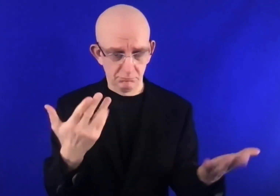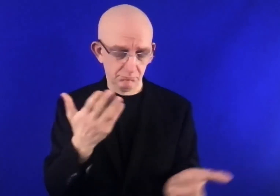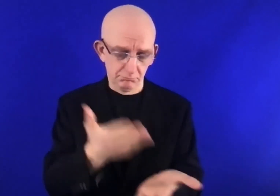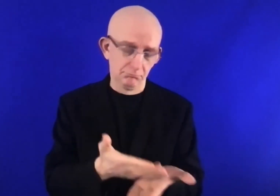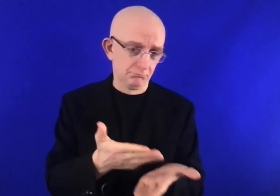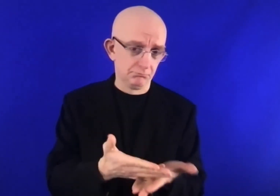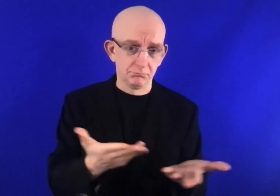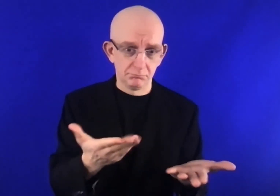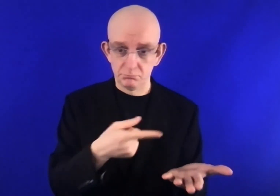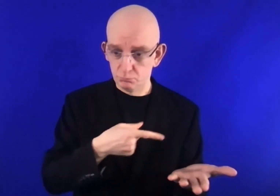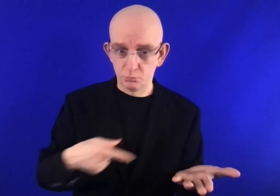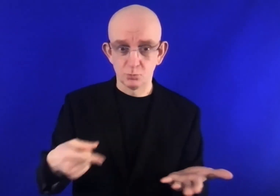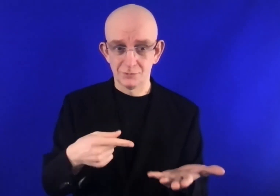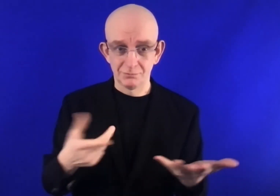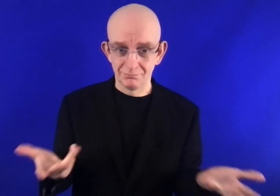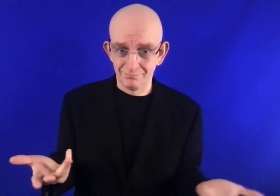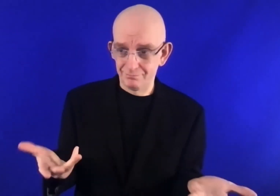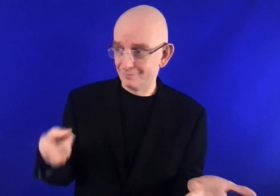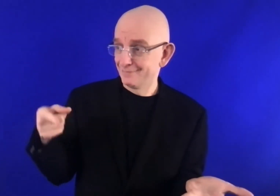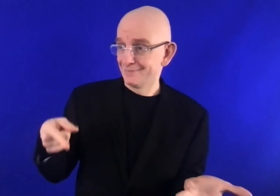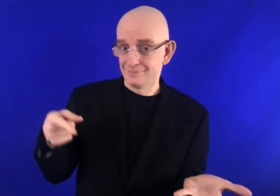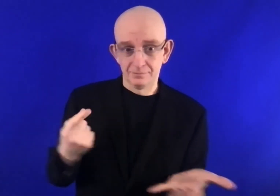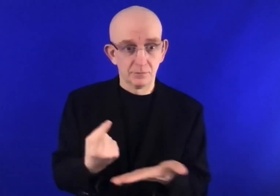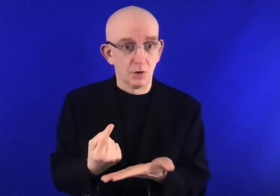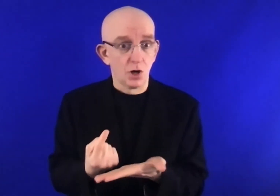opportunity, and